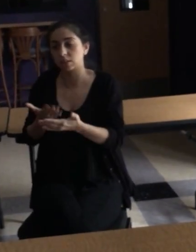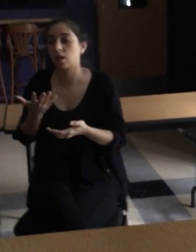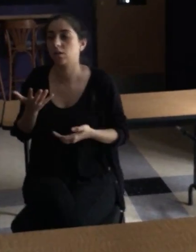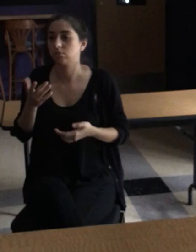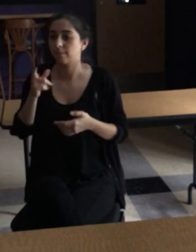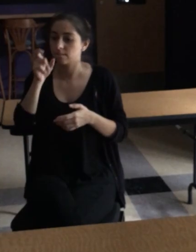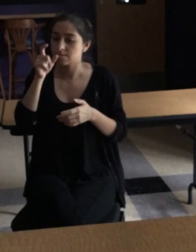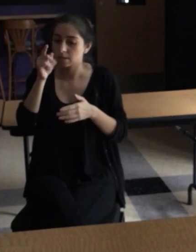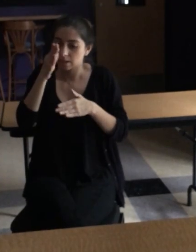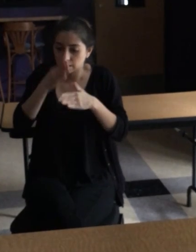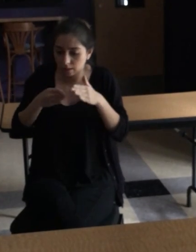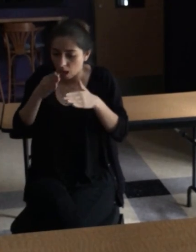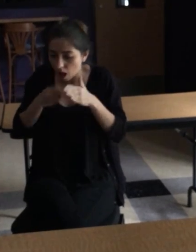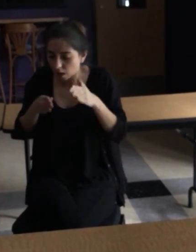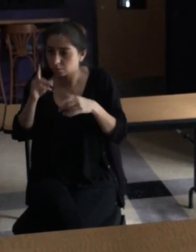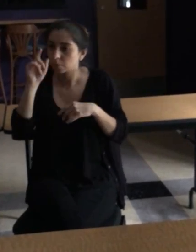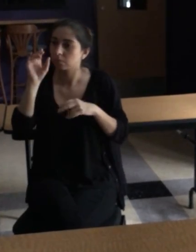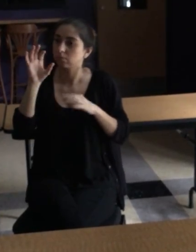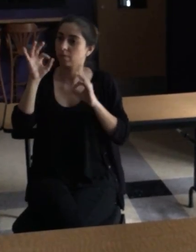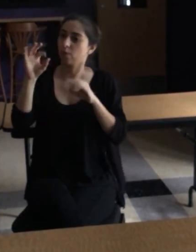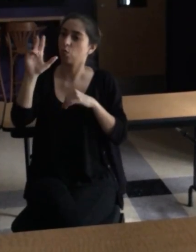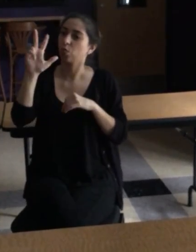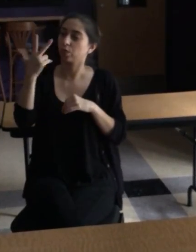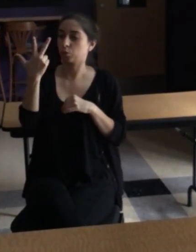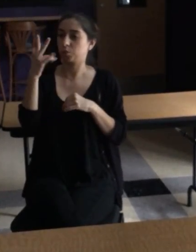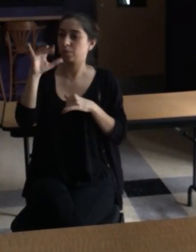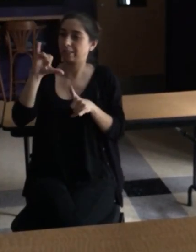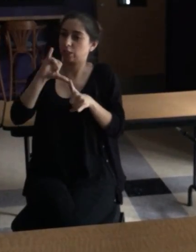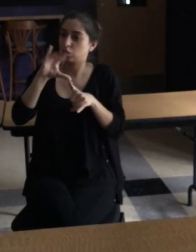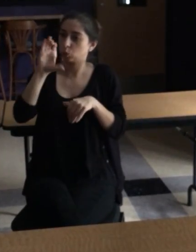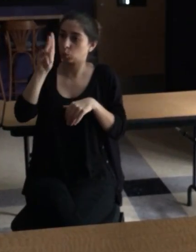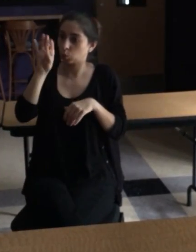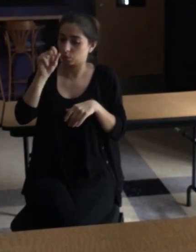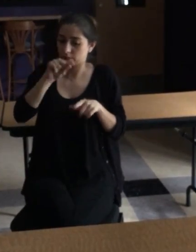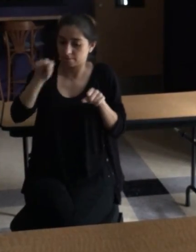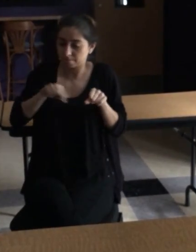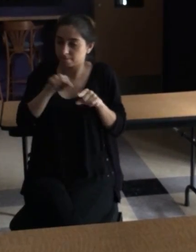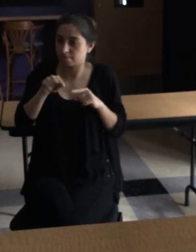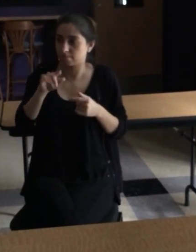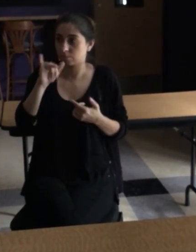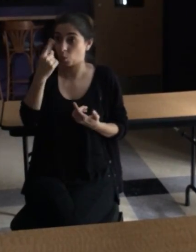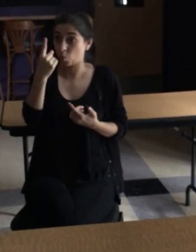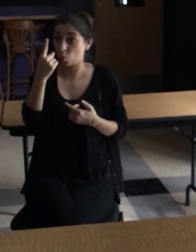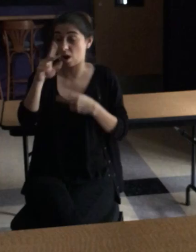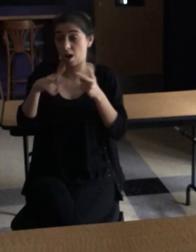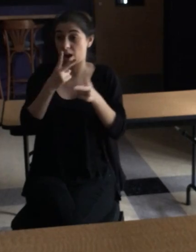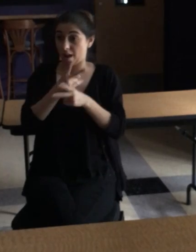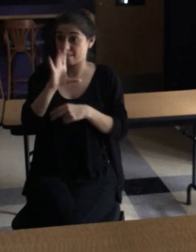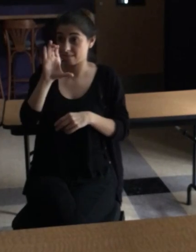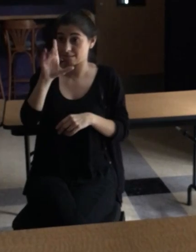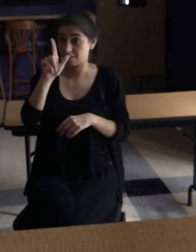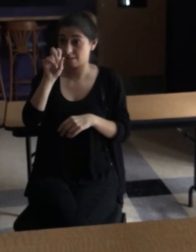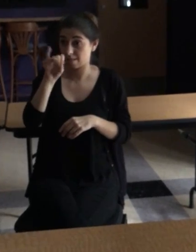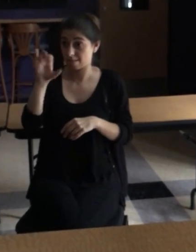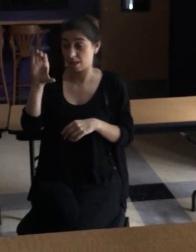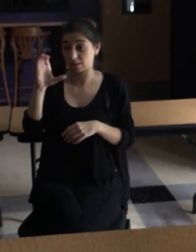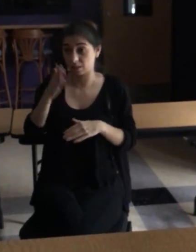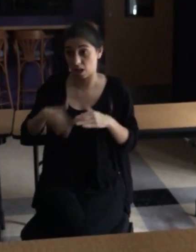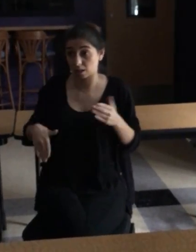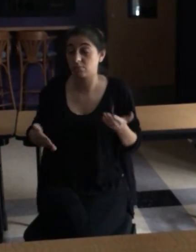perfect 3/4 inch cubes. There's your one of your classic cuts, right? And then I just need to come